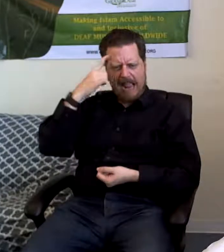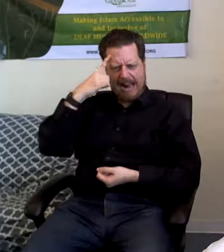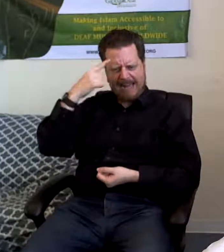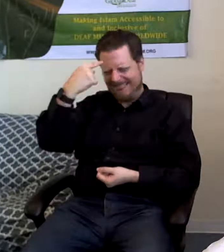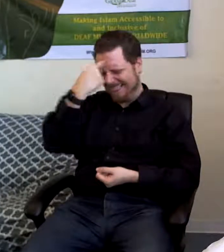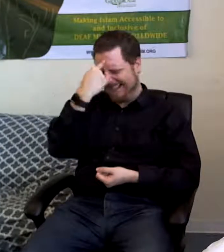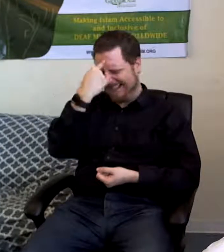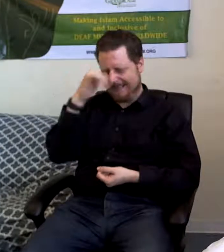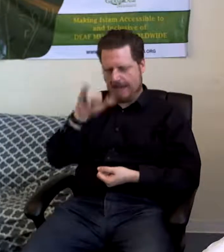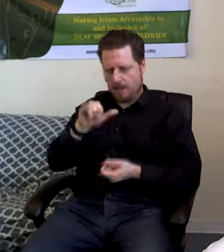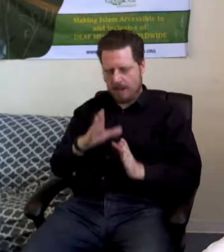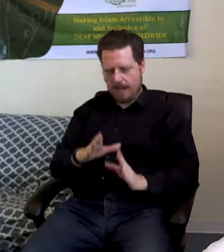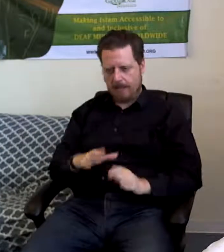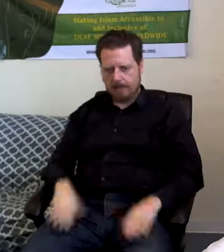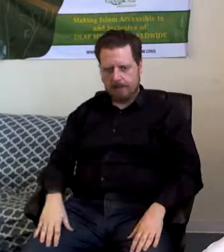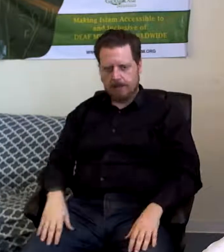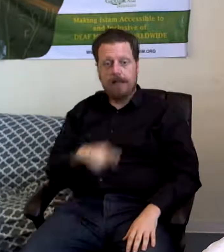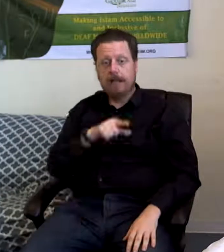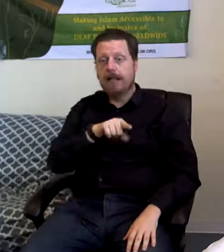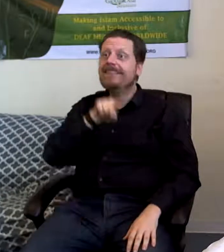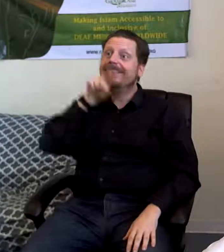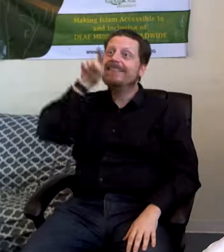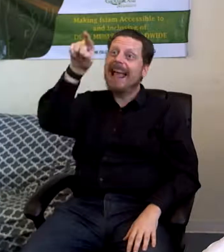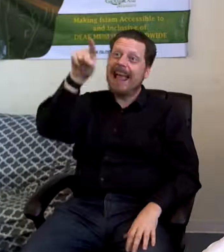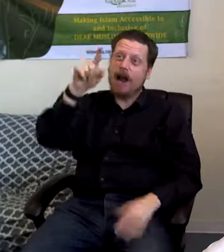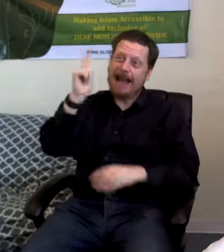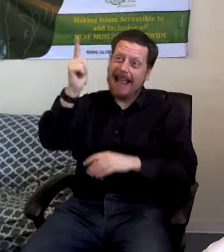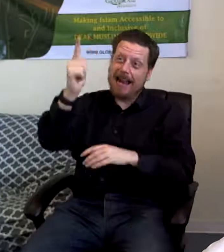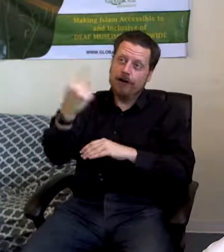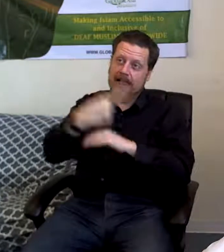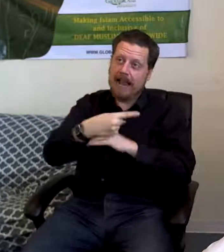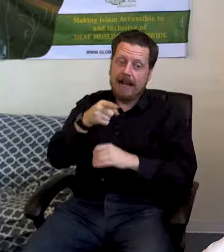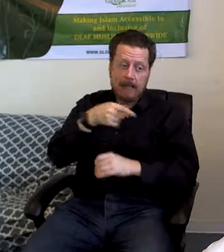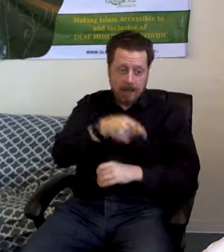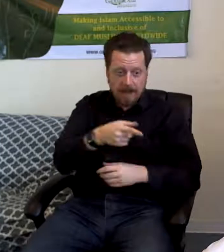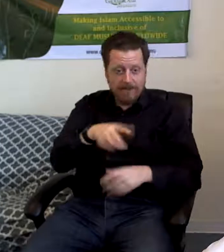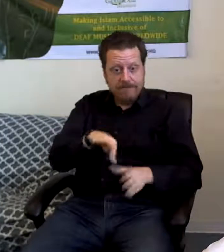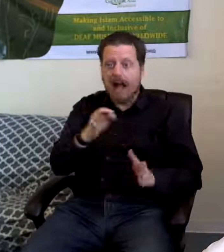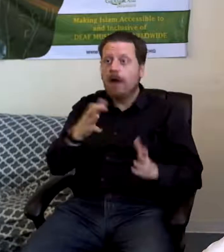And there they will only find none but Allah